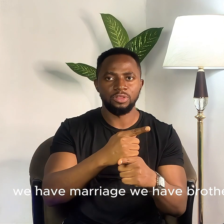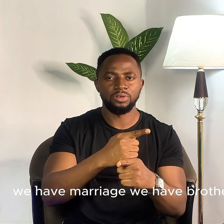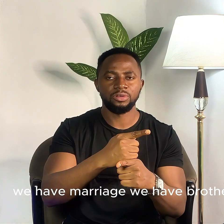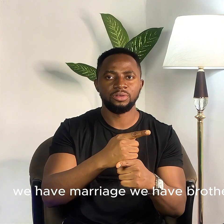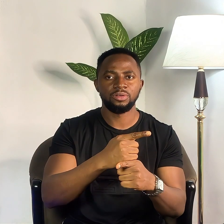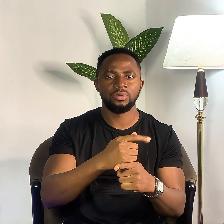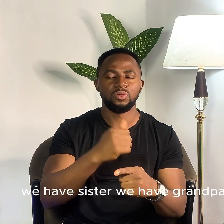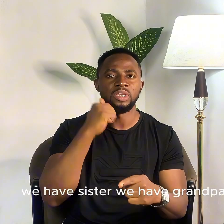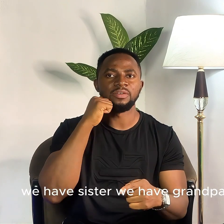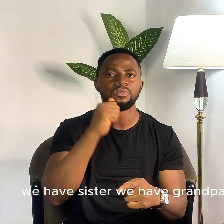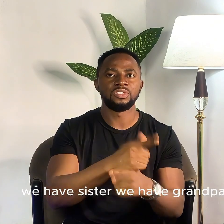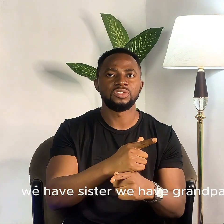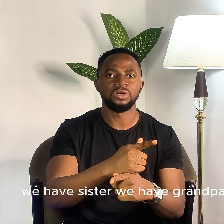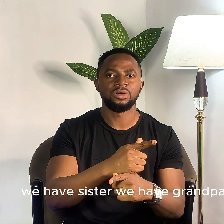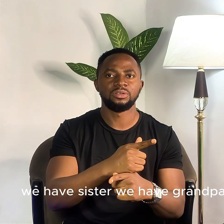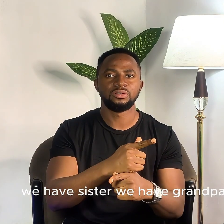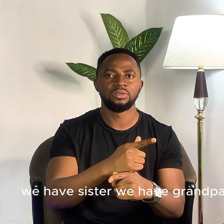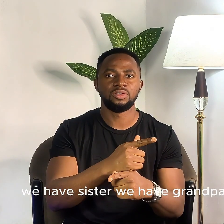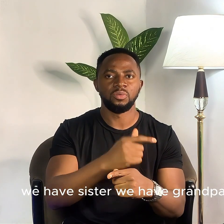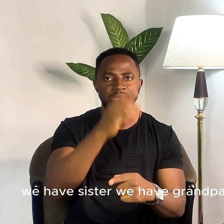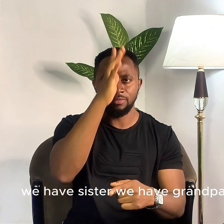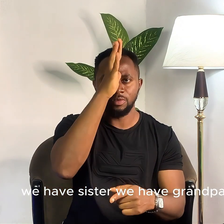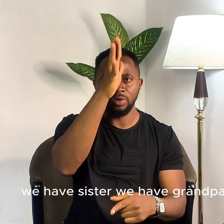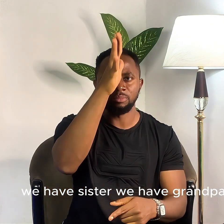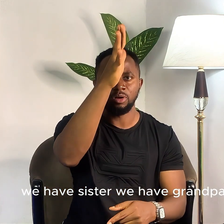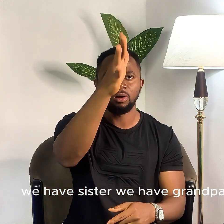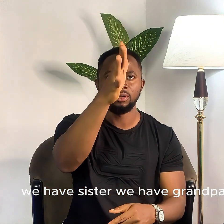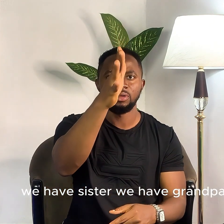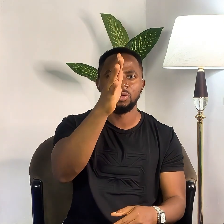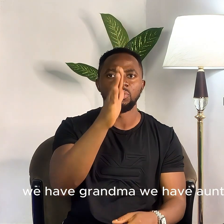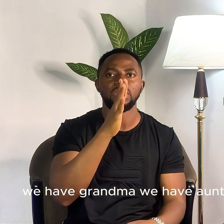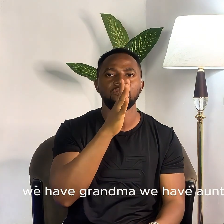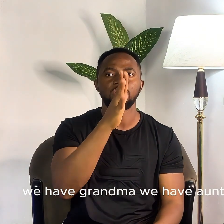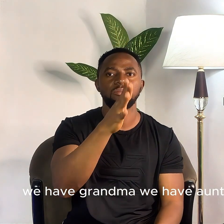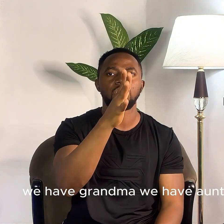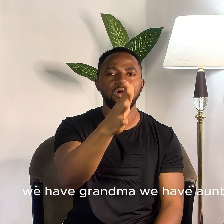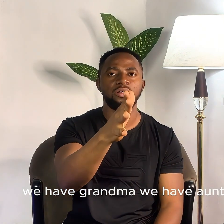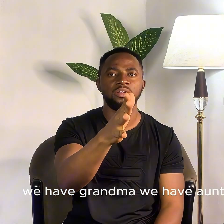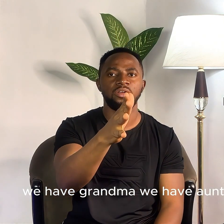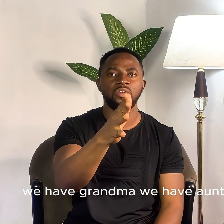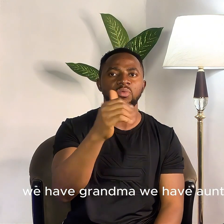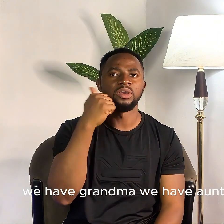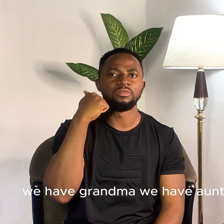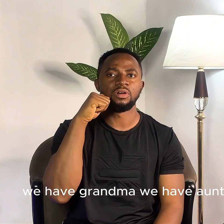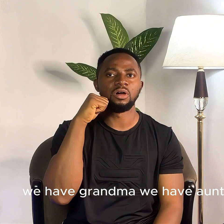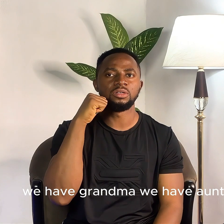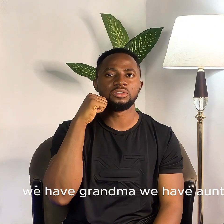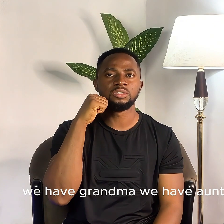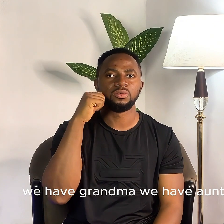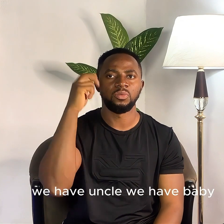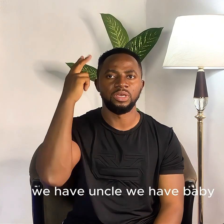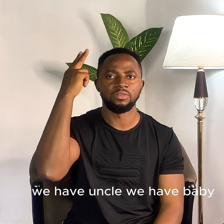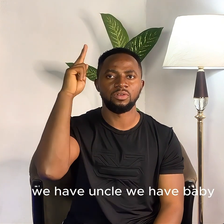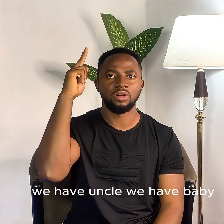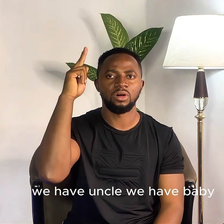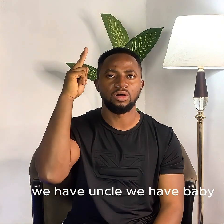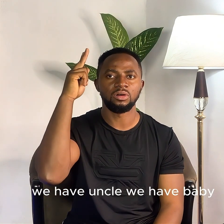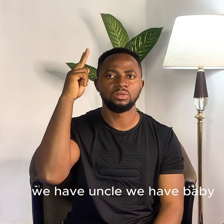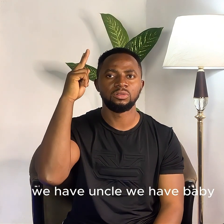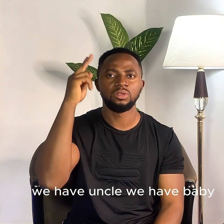brother, we have sister, we have grandpa, we have grandma, we have aunt, we have uncle,